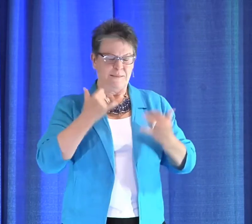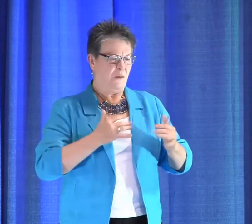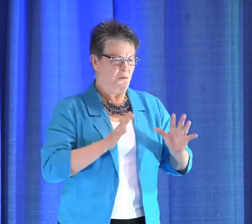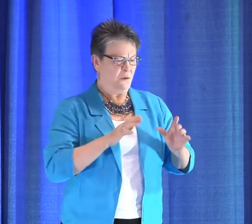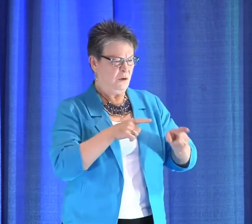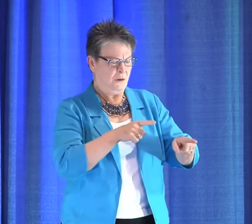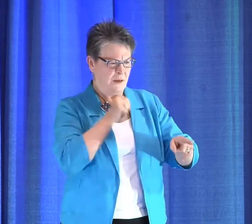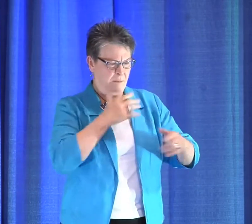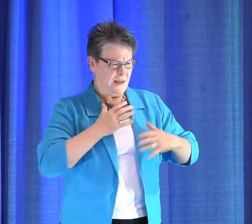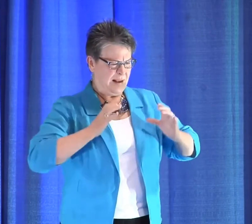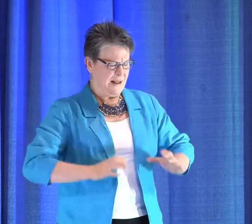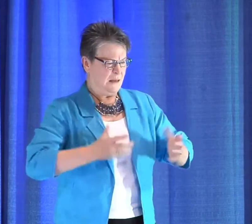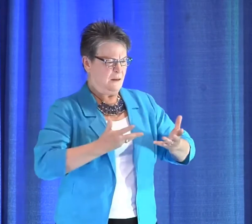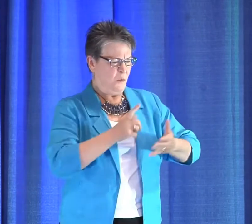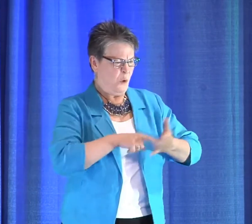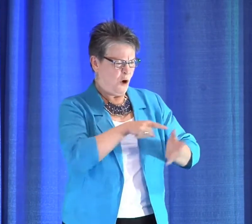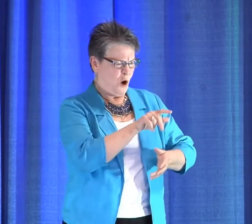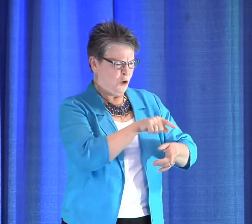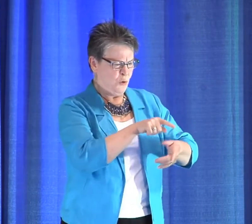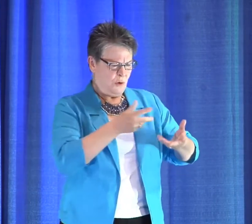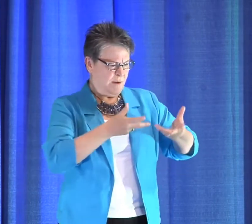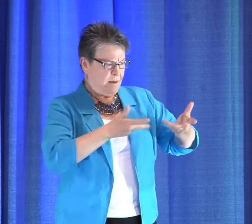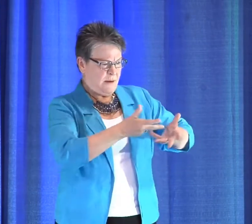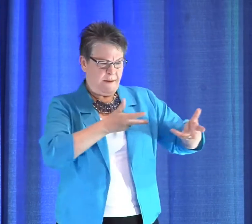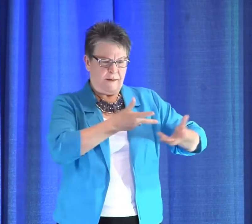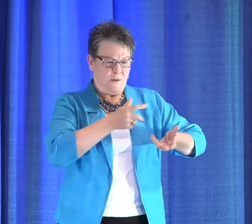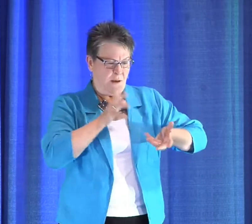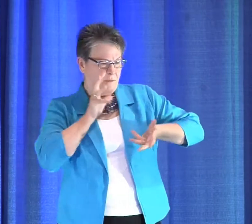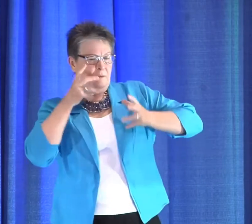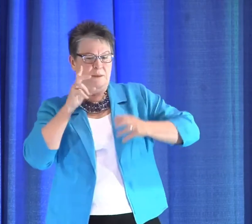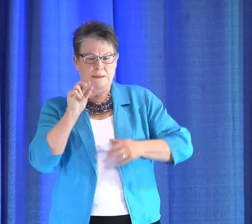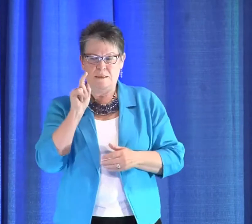If an hearing interpreter's never had to deal with a deaf person not being their client before,